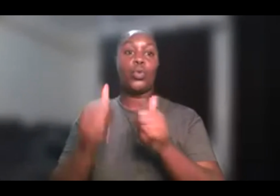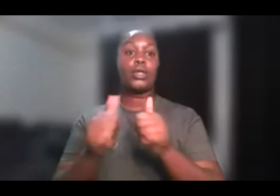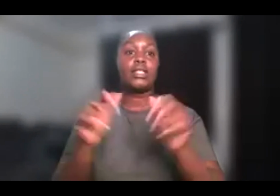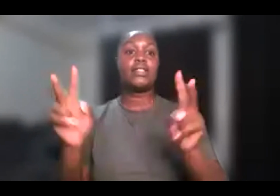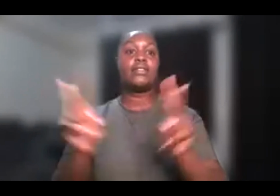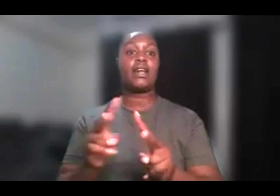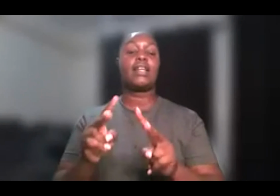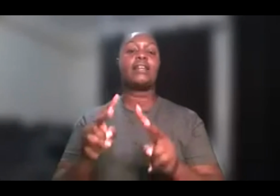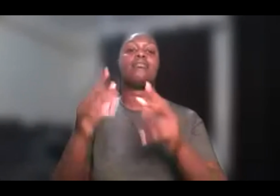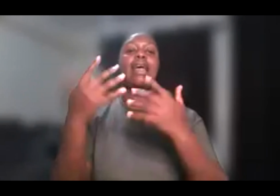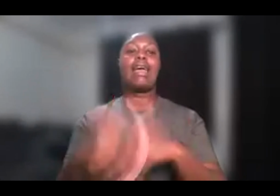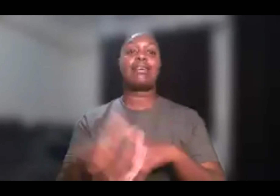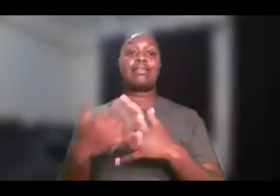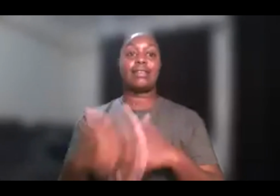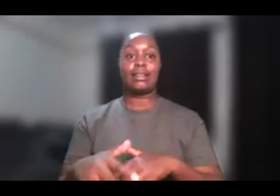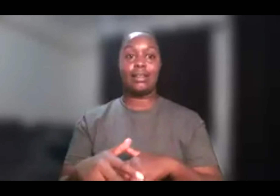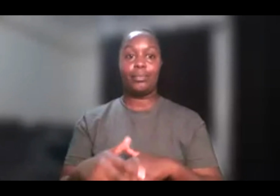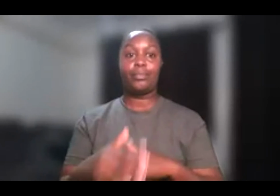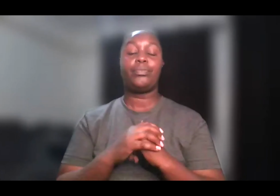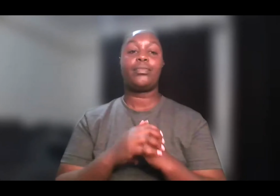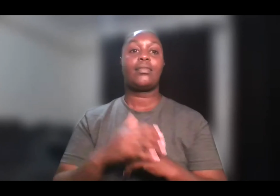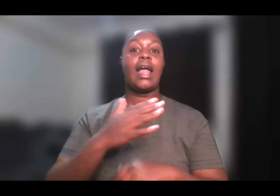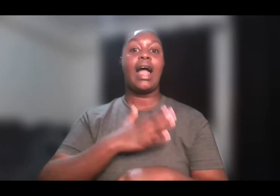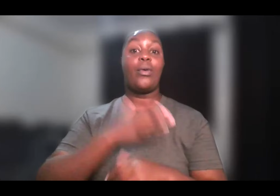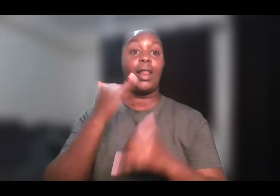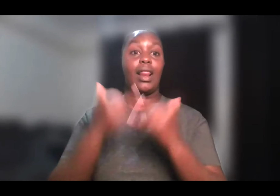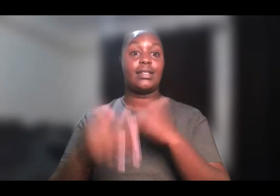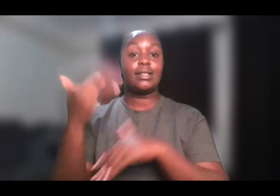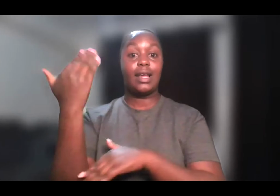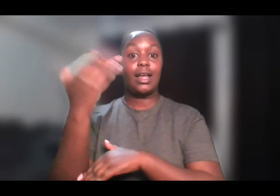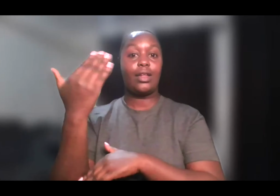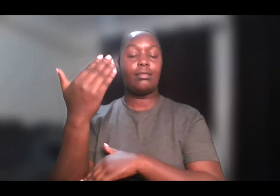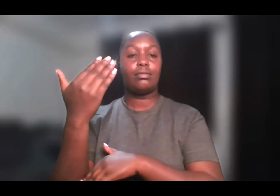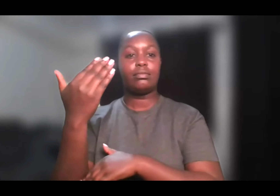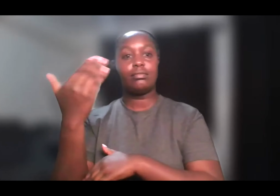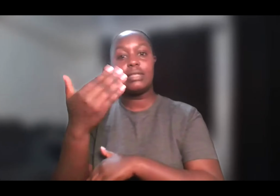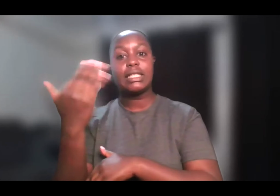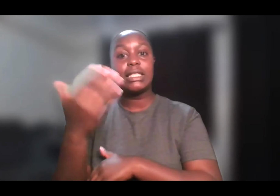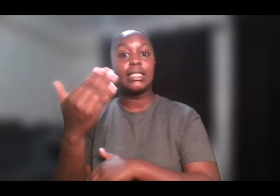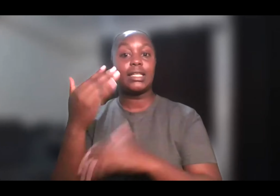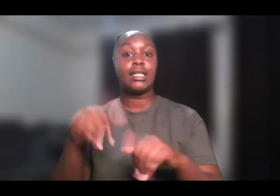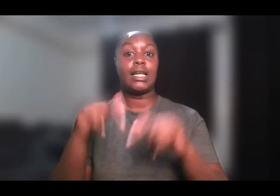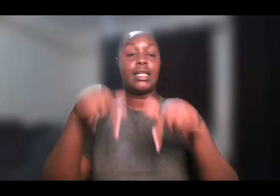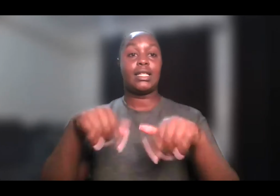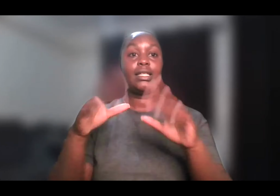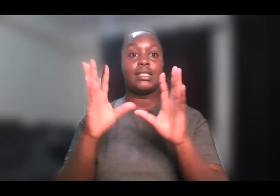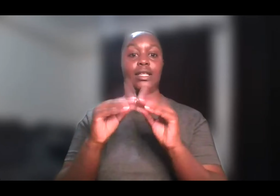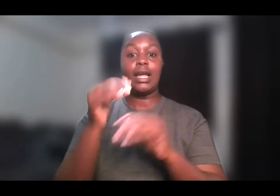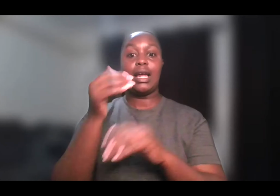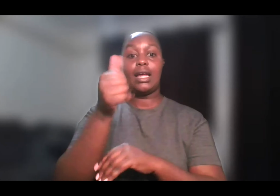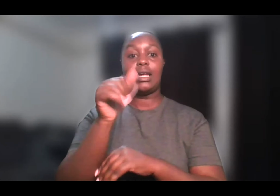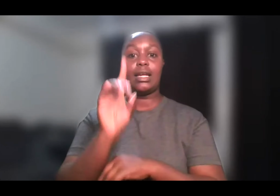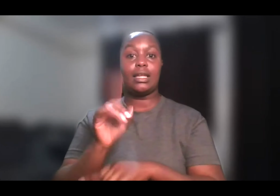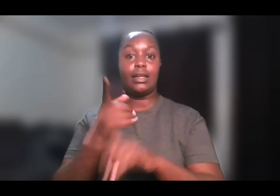our last innovator who will be presenting in this session. Eddie is from TalkSign. Eddie, please take